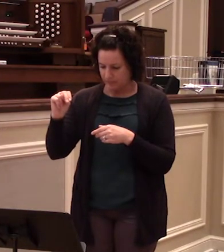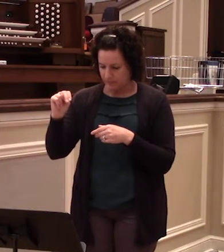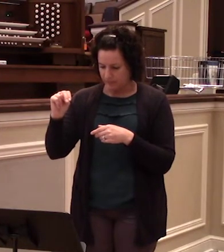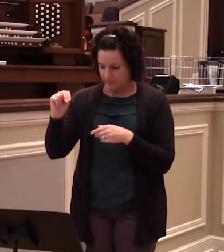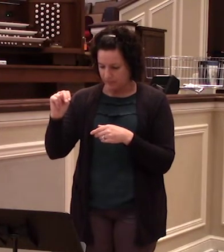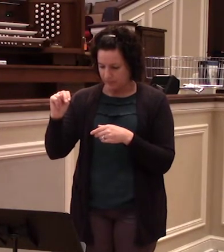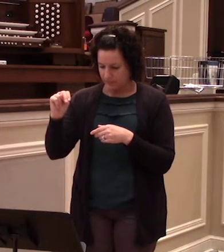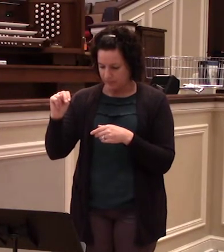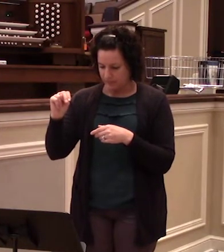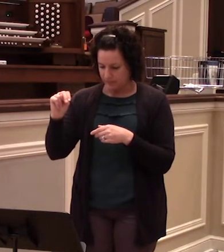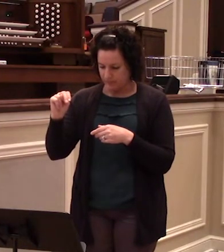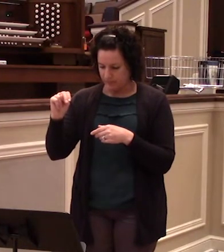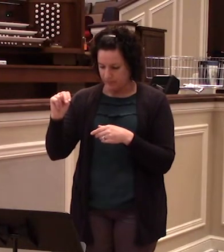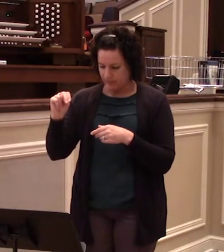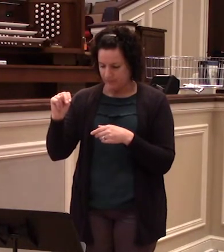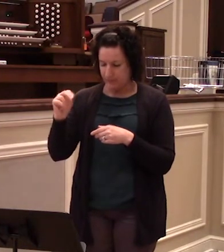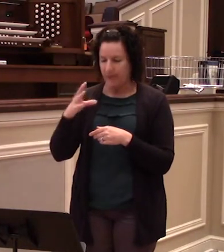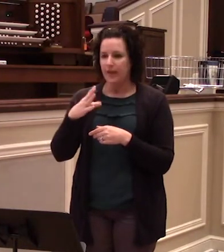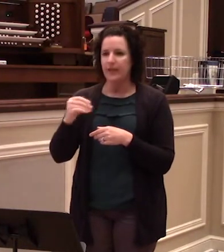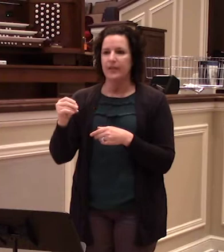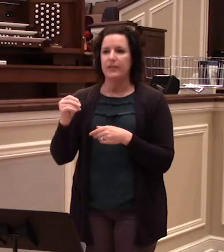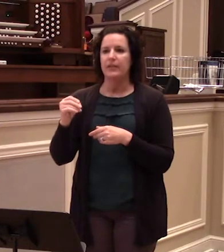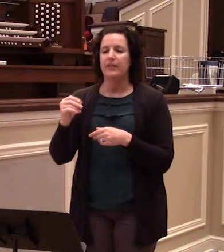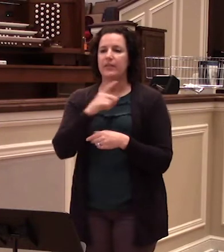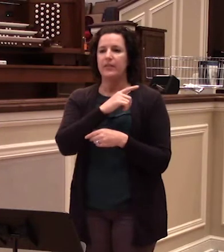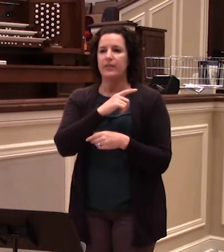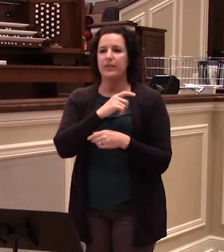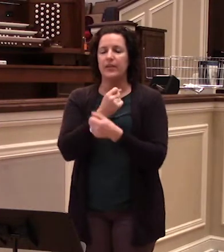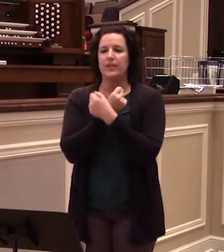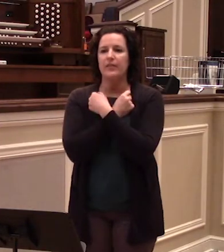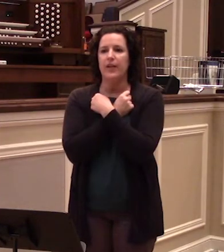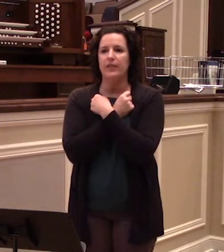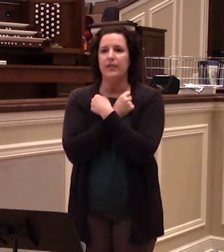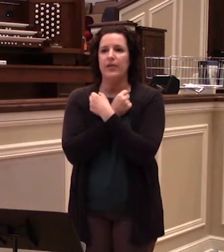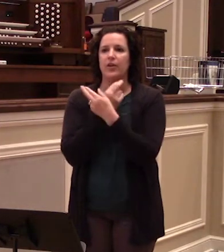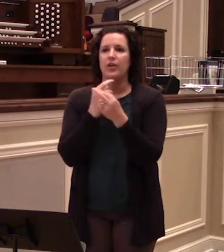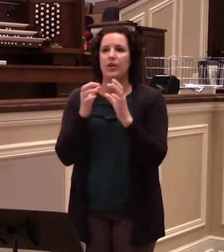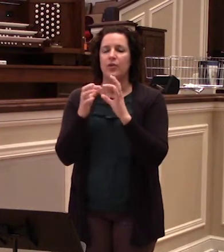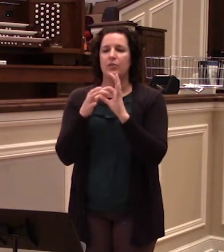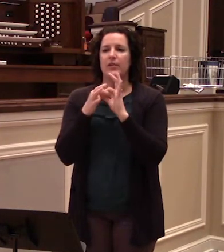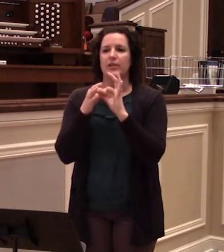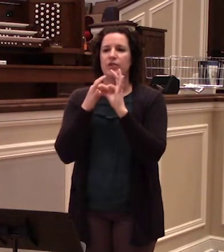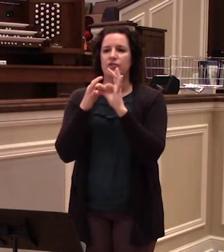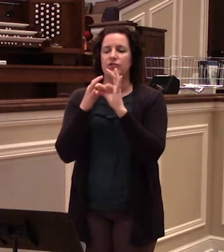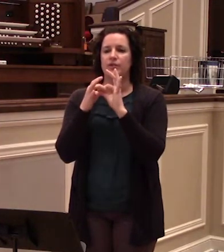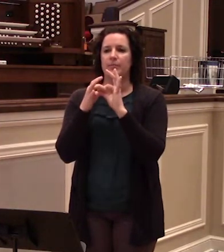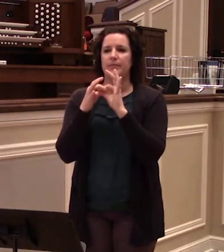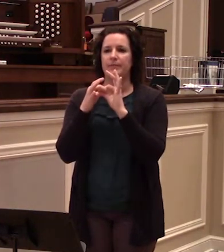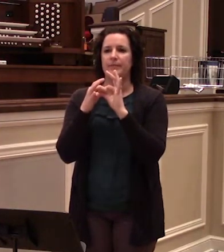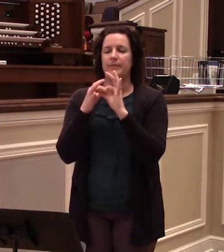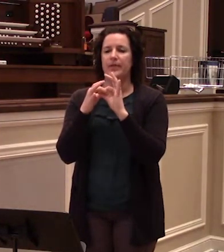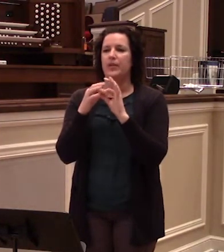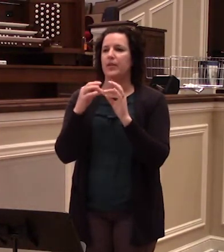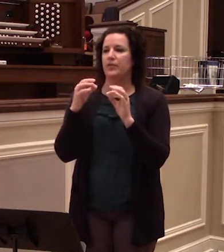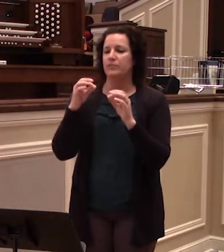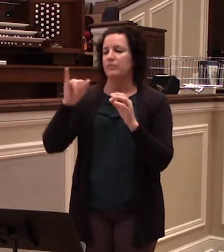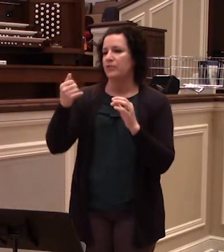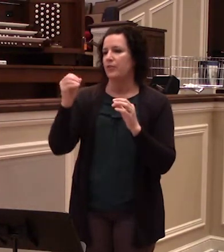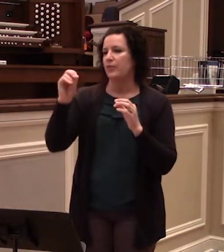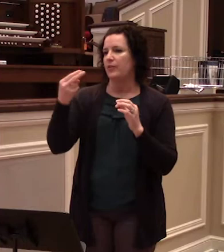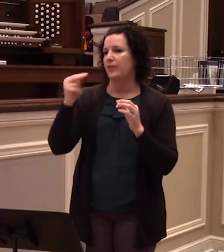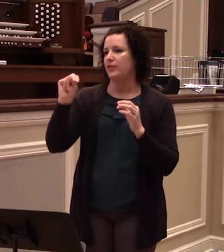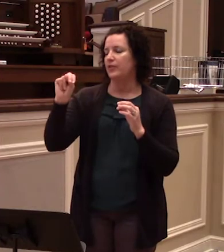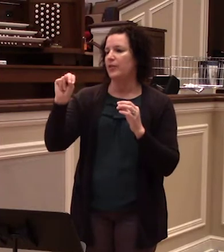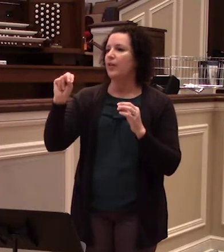the Father and the love relationship between him and his Father. John chapter 13, this upper room,